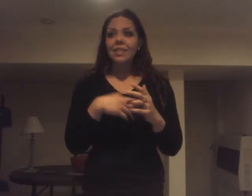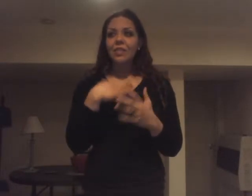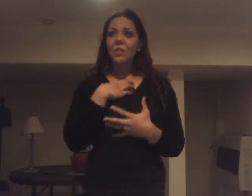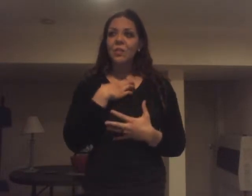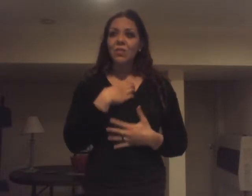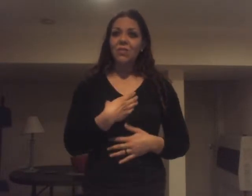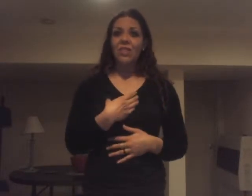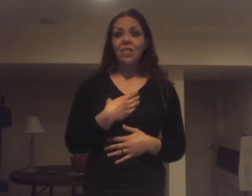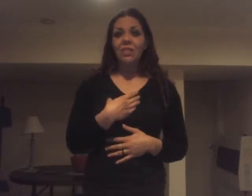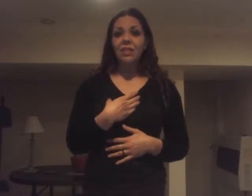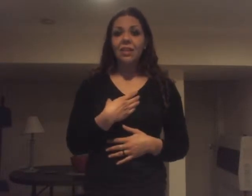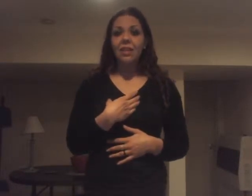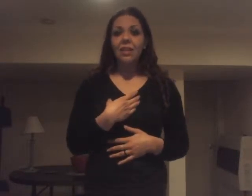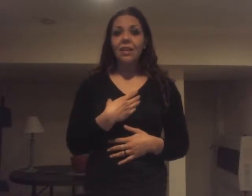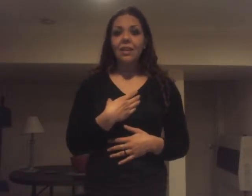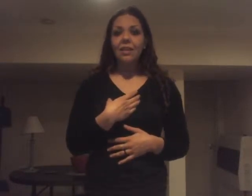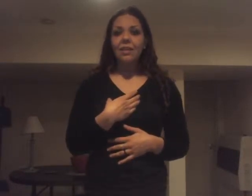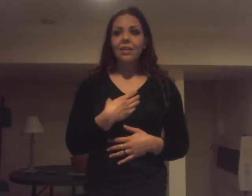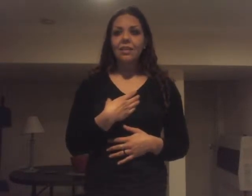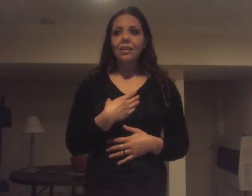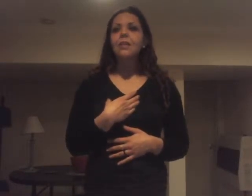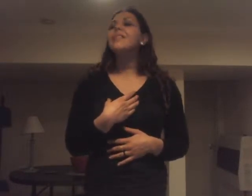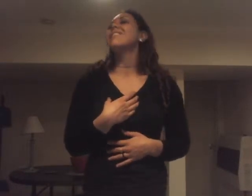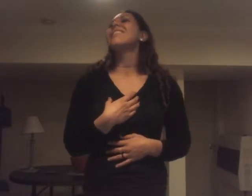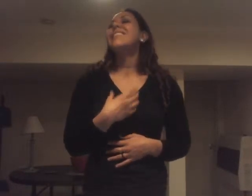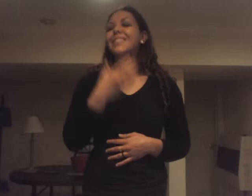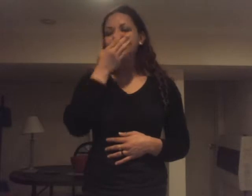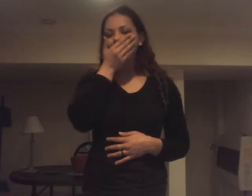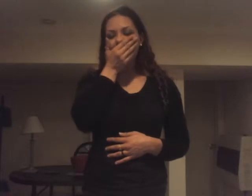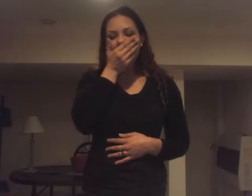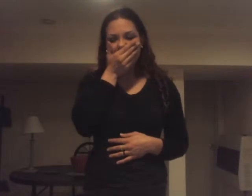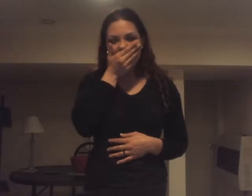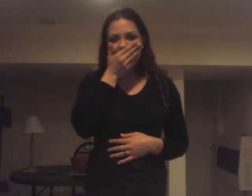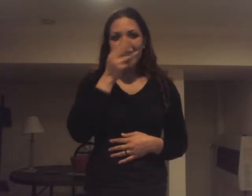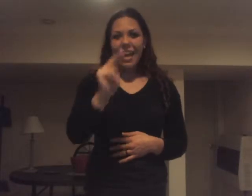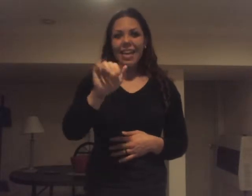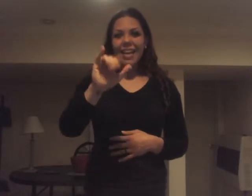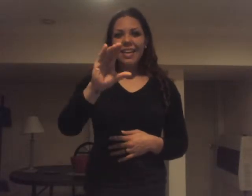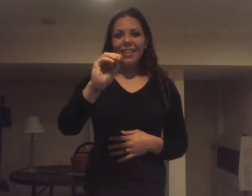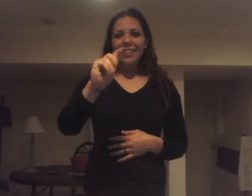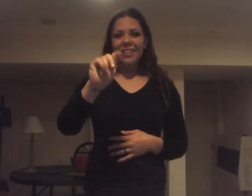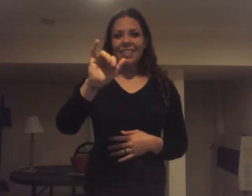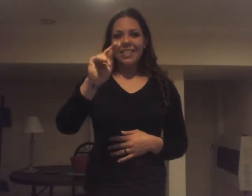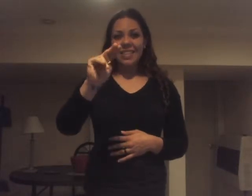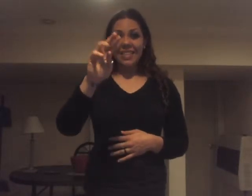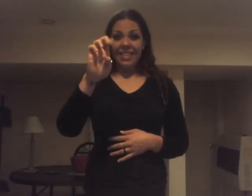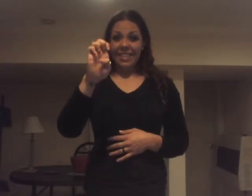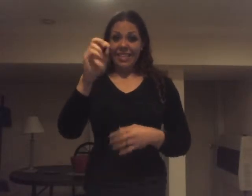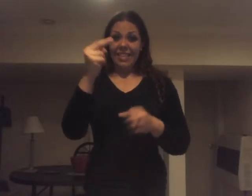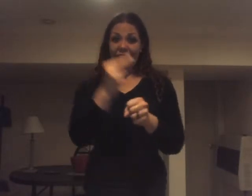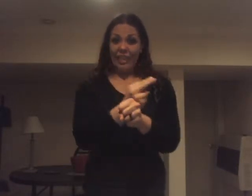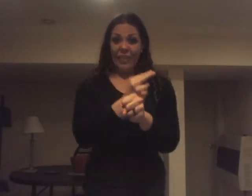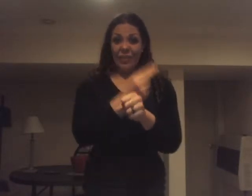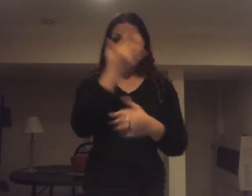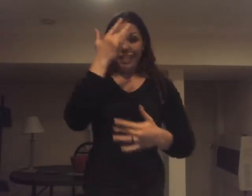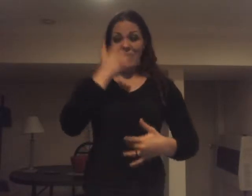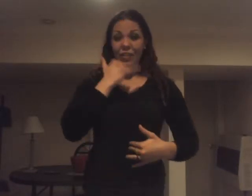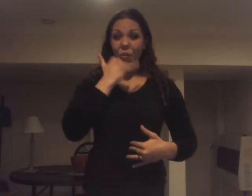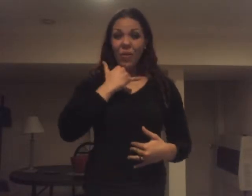nicotine use disorder, otherwise known as smoking, and intermittent explosive disorder, I think, is already